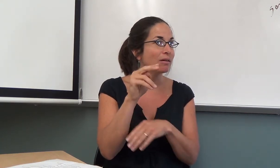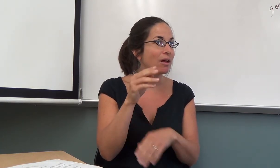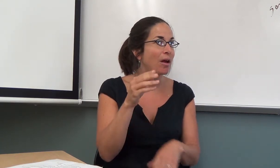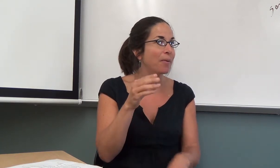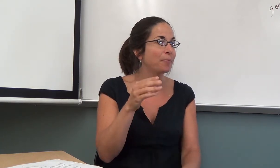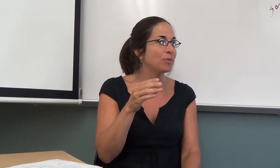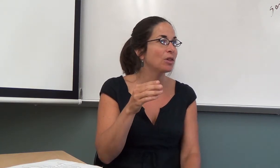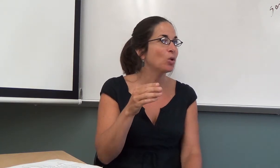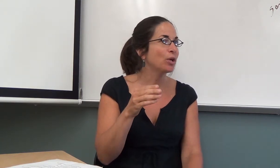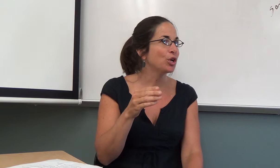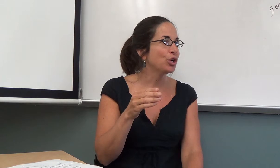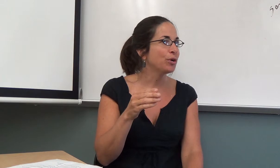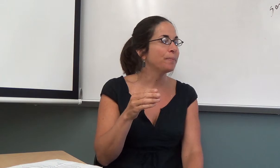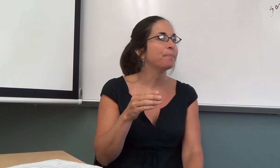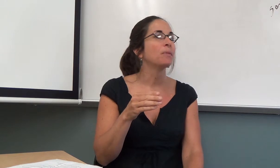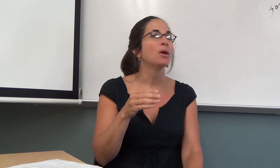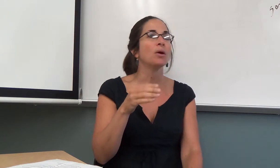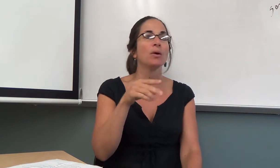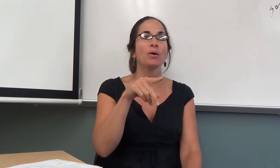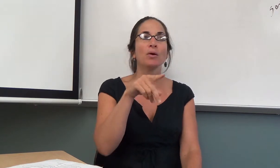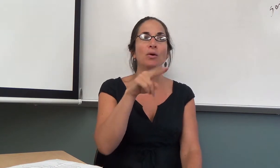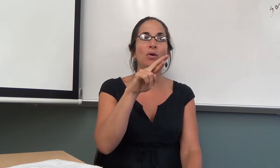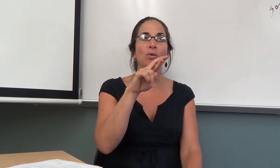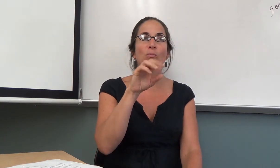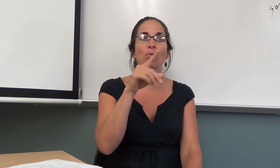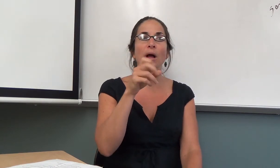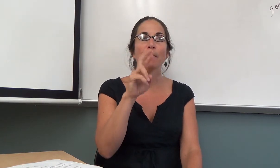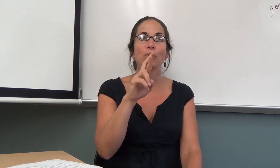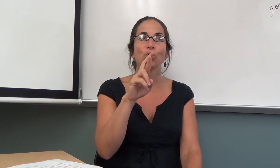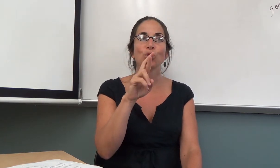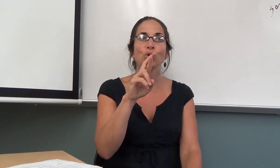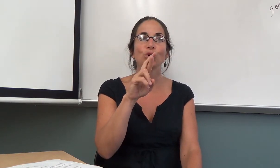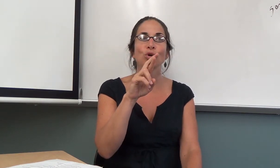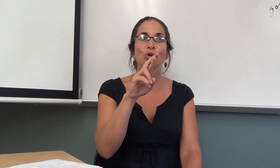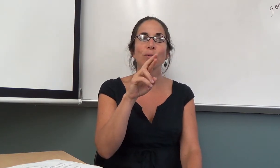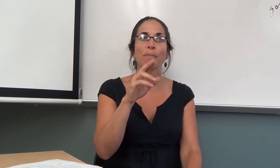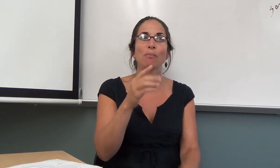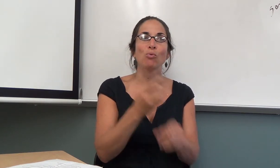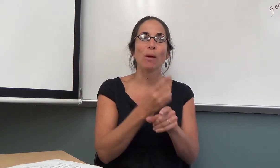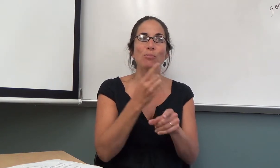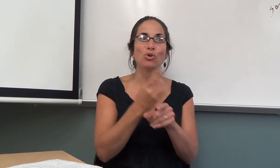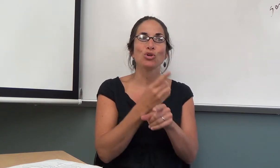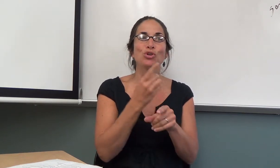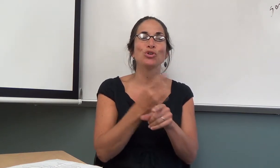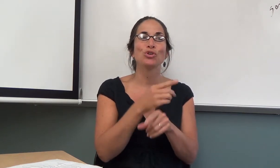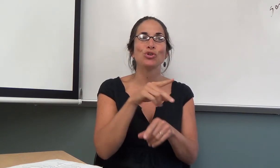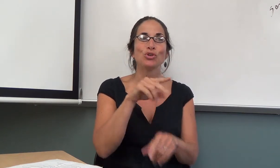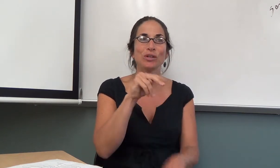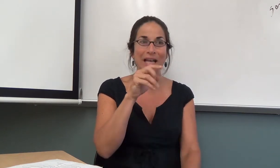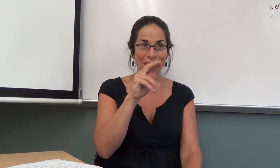a proper noun. Sandra, nice job. And it is also the